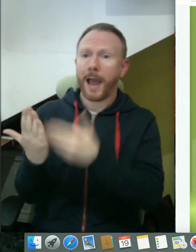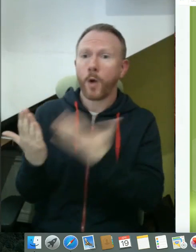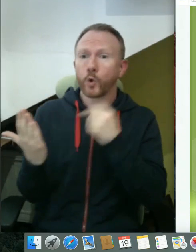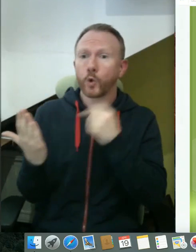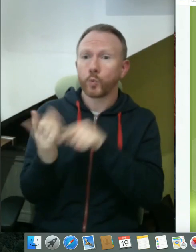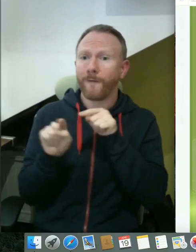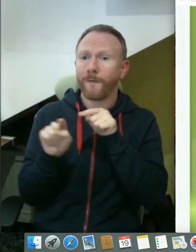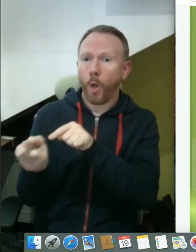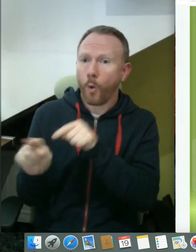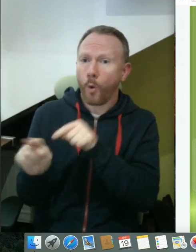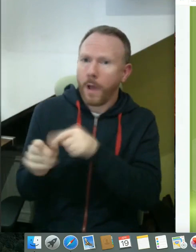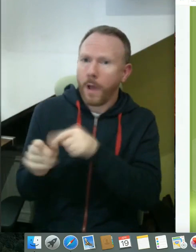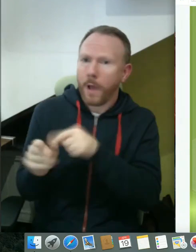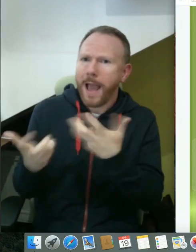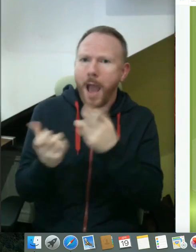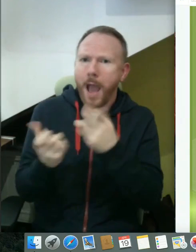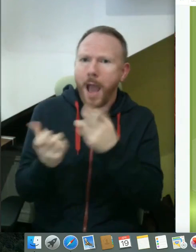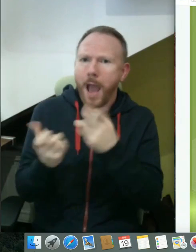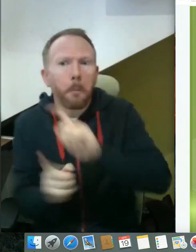to ask your questions.